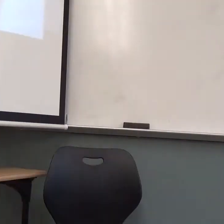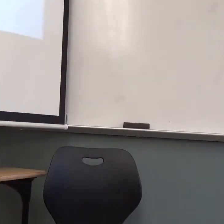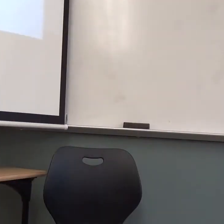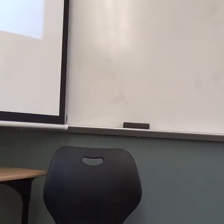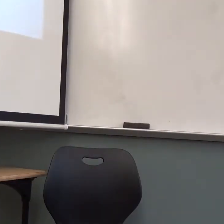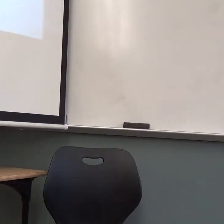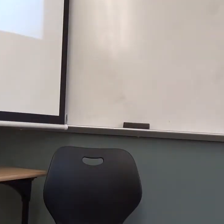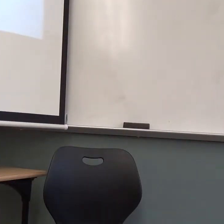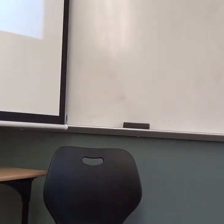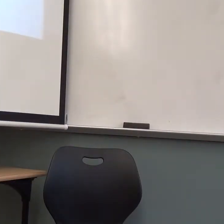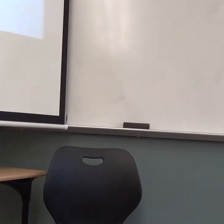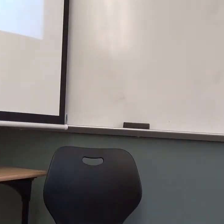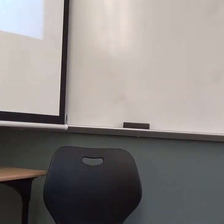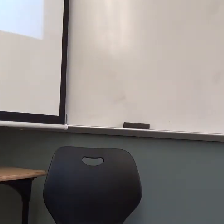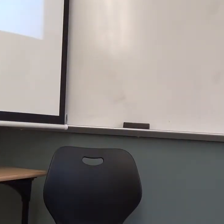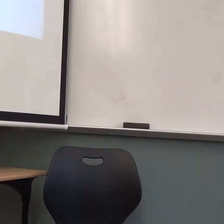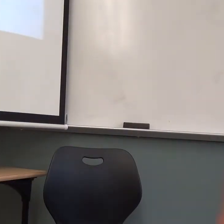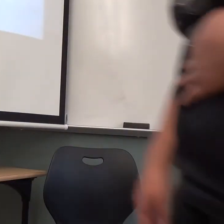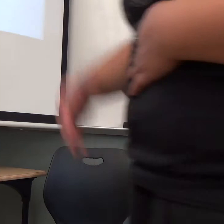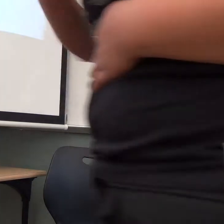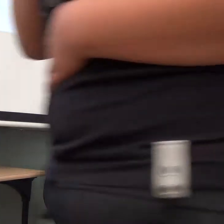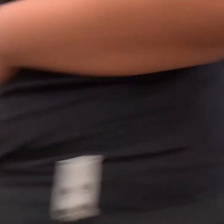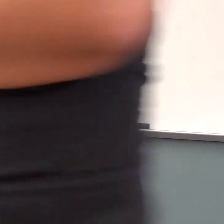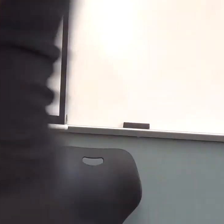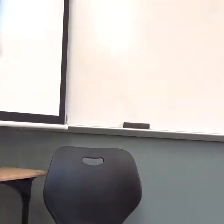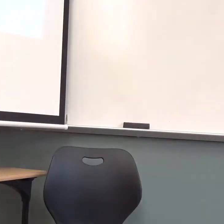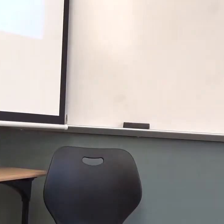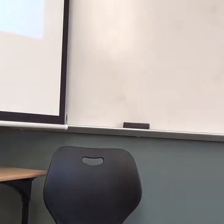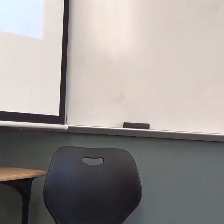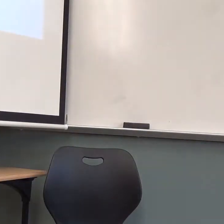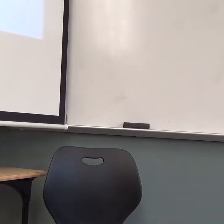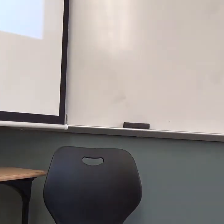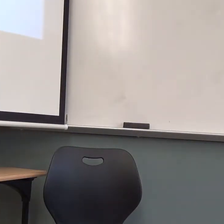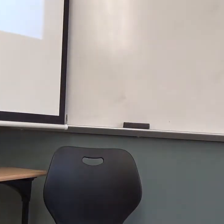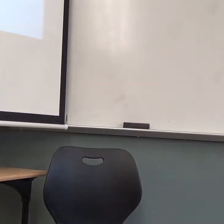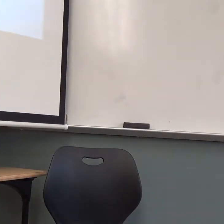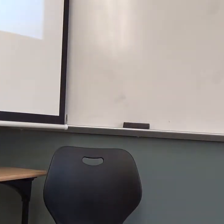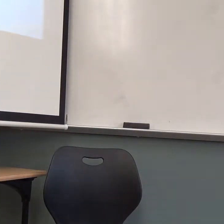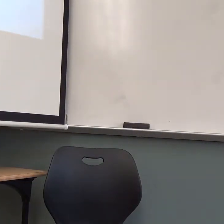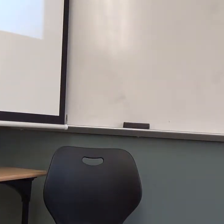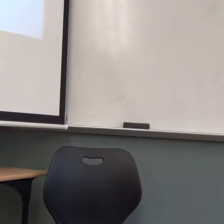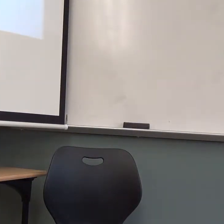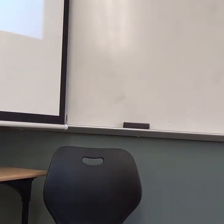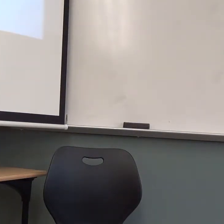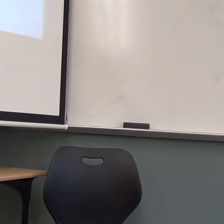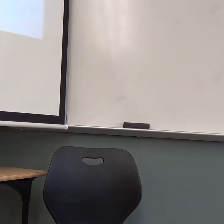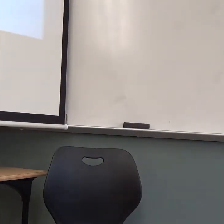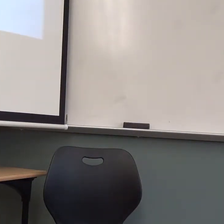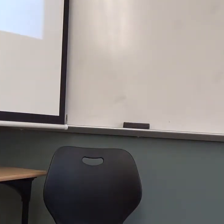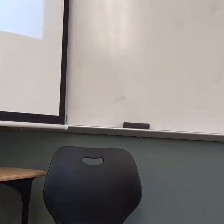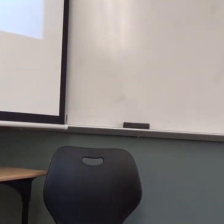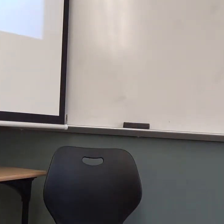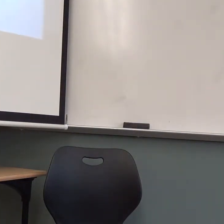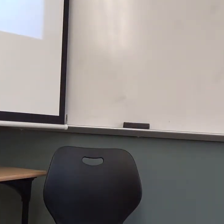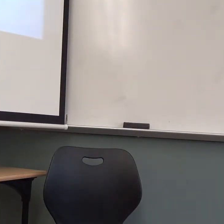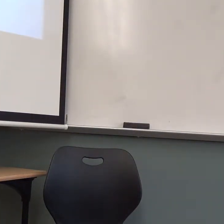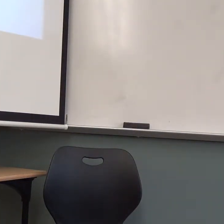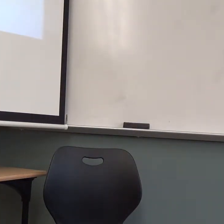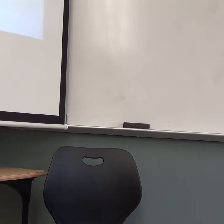see You're it. gonna You bill. get a ticket. Yeah. People think Go I'm look really for it. stupid, I guess. Right. Like, I read No, like go 10 look minutes. first.